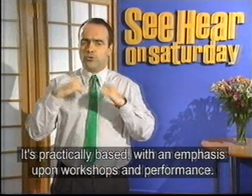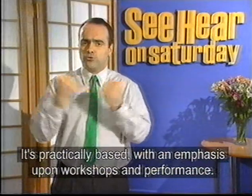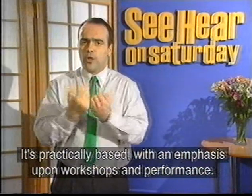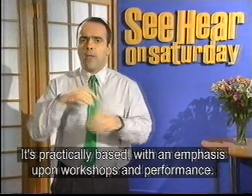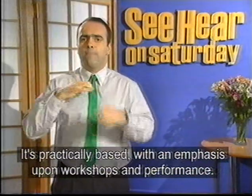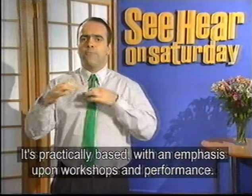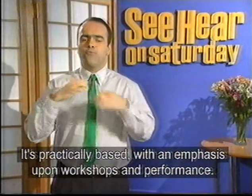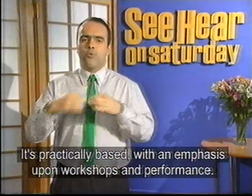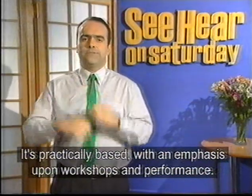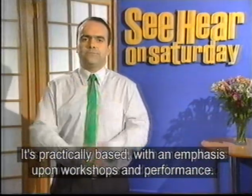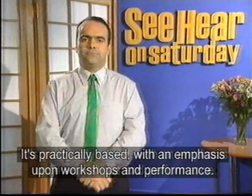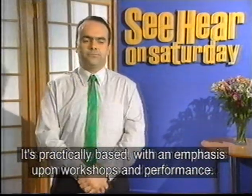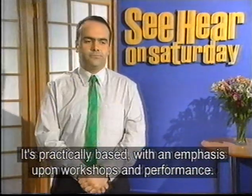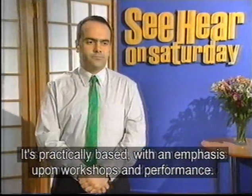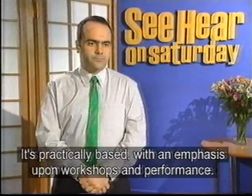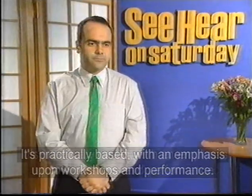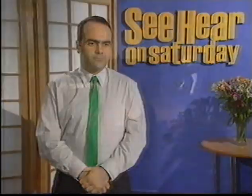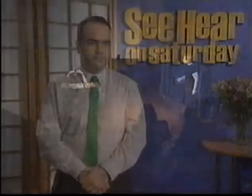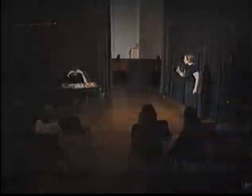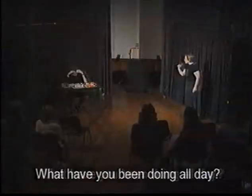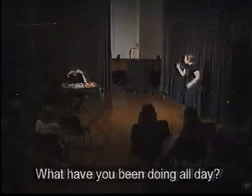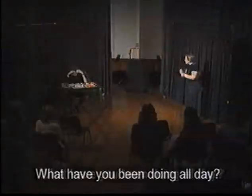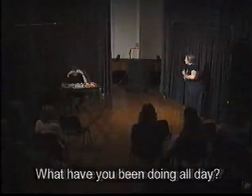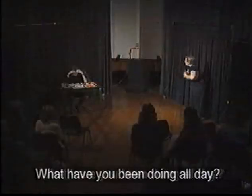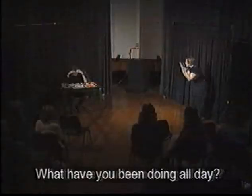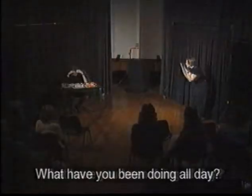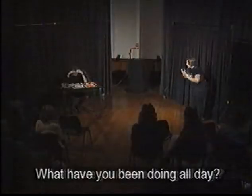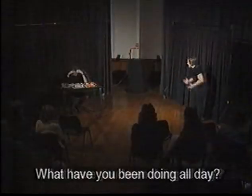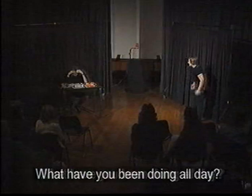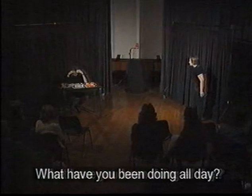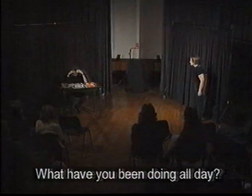upon workshops and performance. What have you been doing all day?